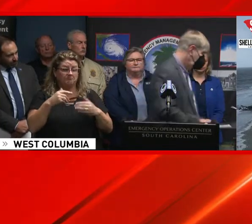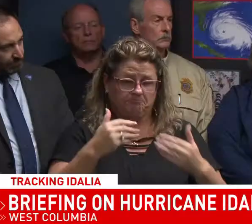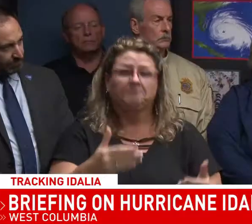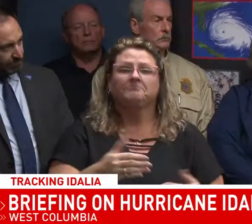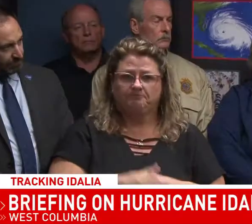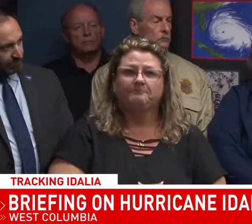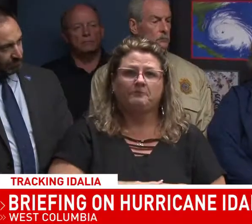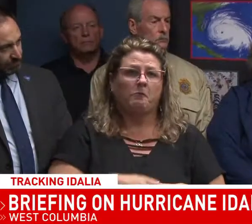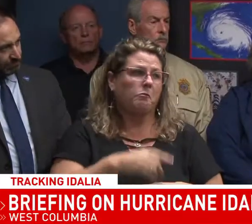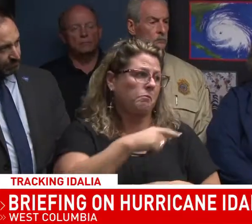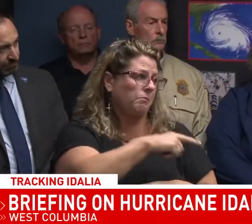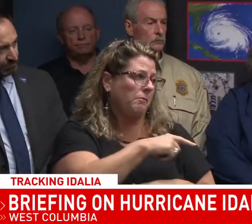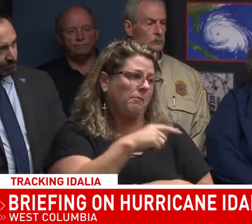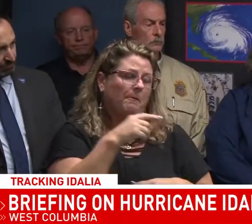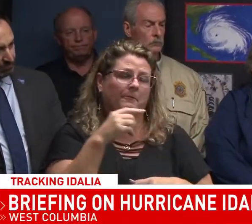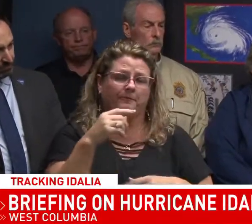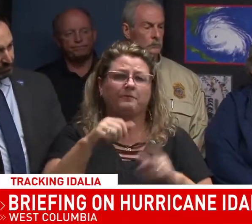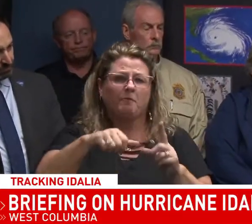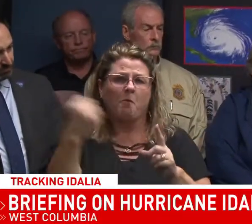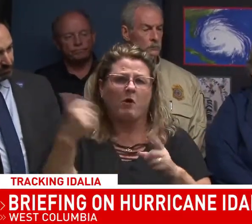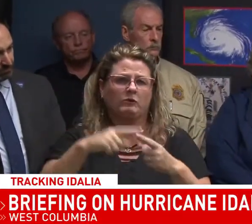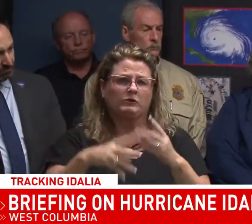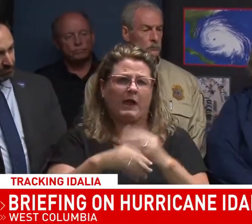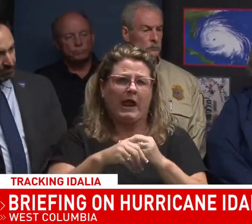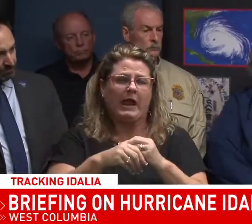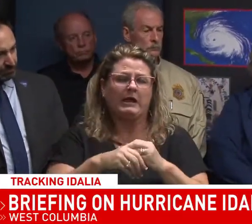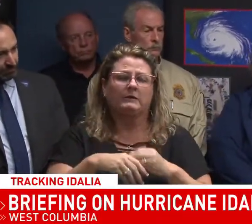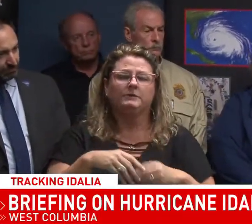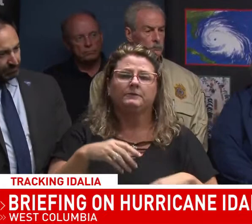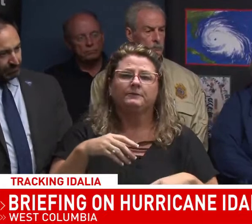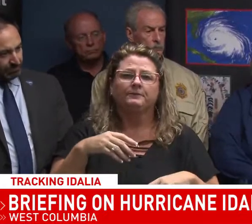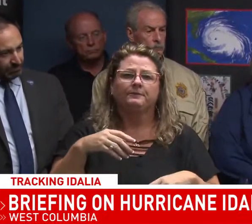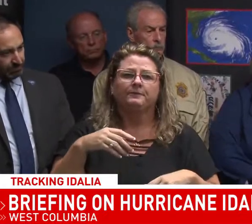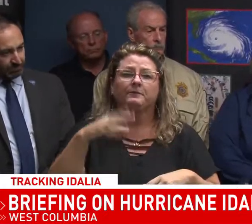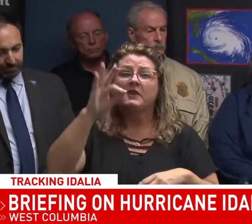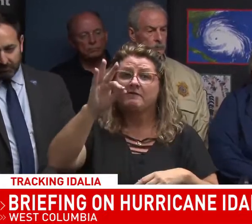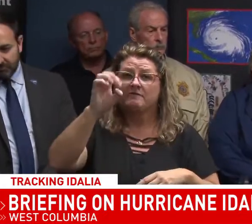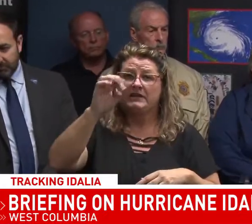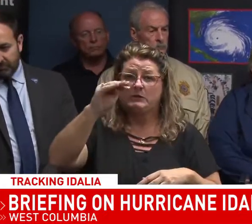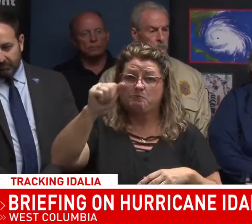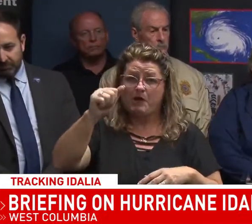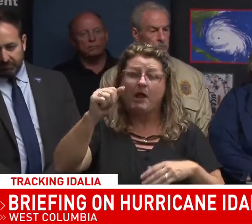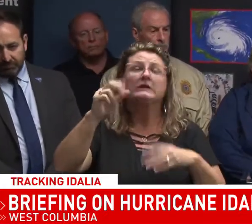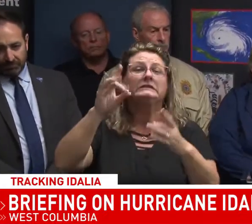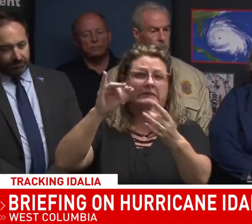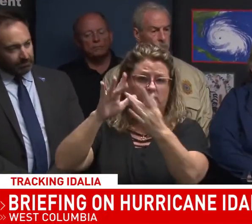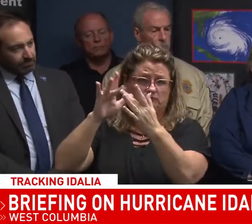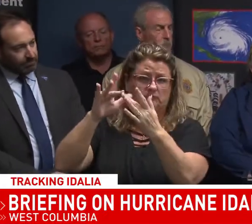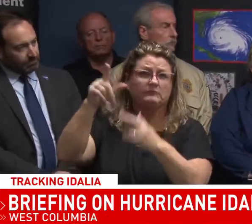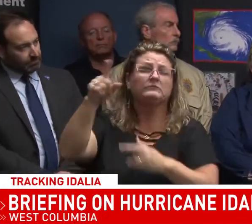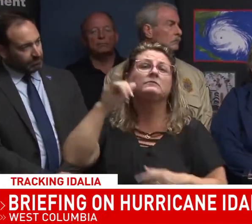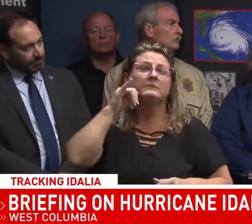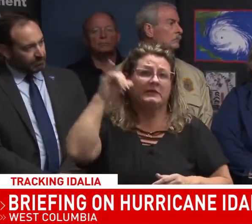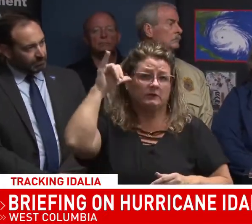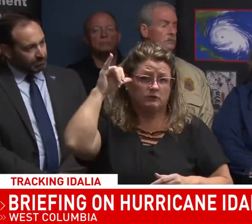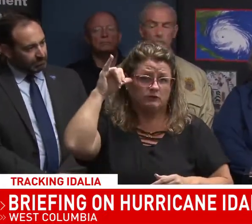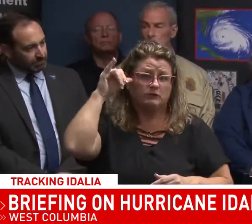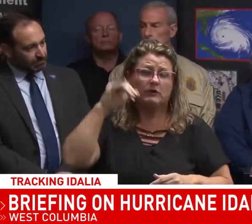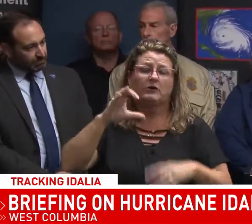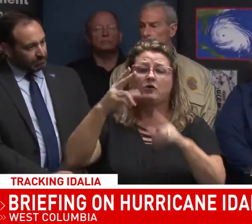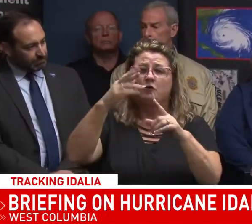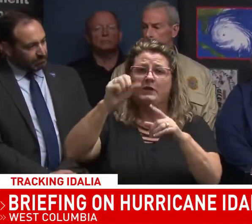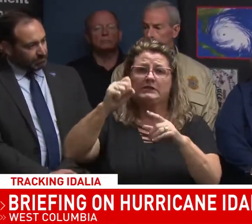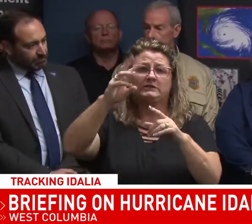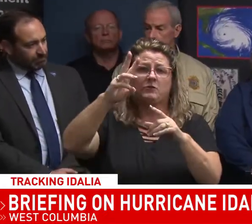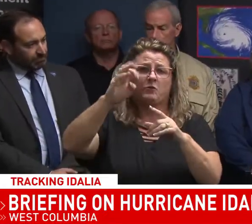you. Just a couple of other things. We have been in touch with FEMA. The administrator called yesterday, Ms. Criswell. They